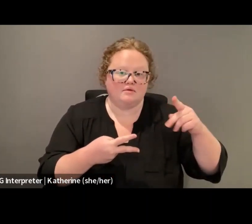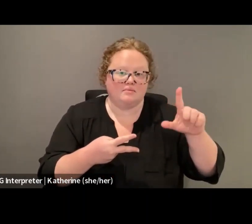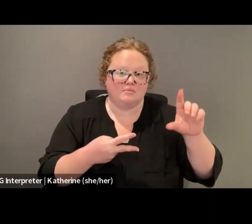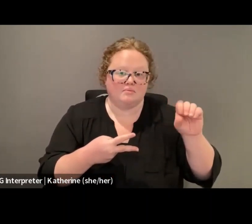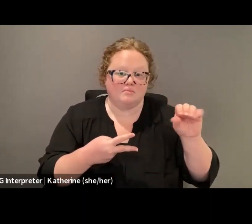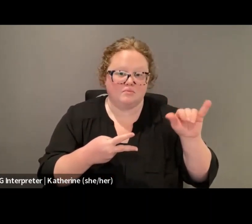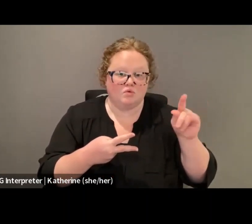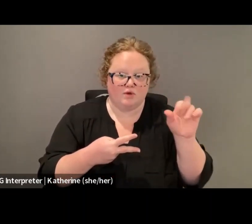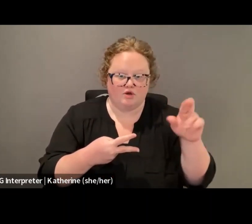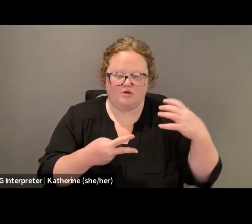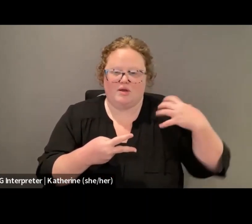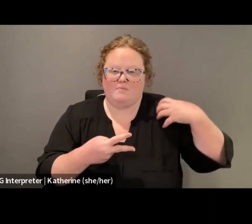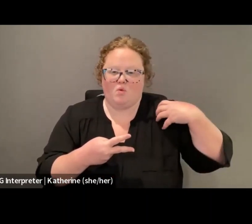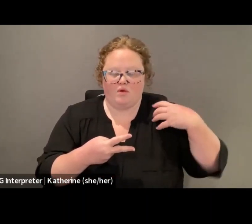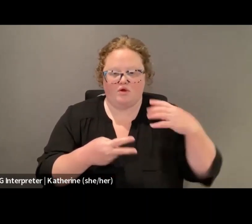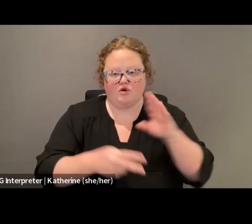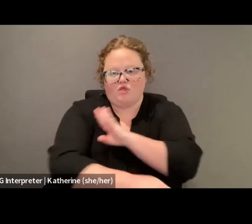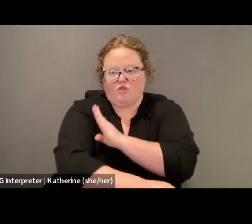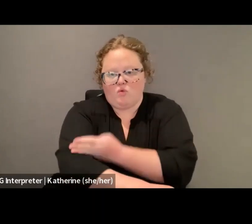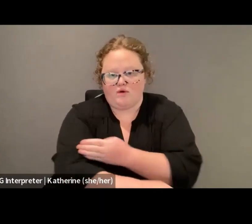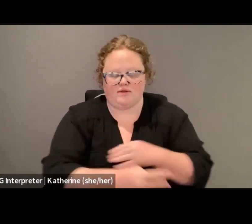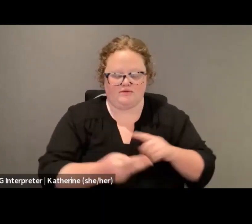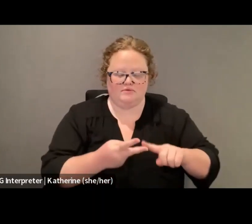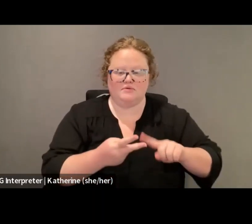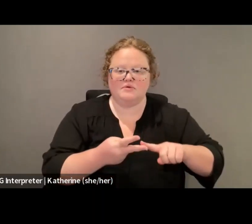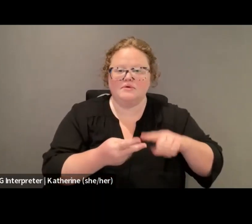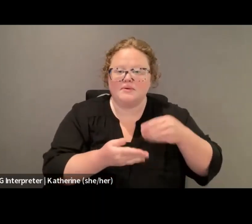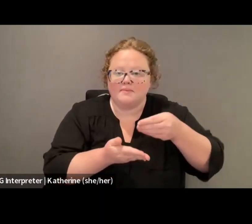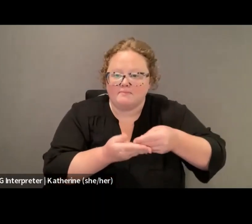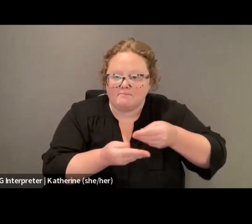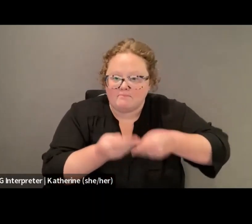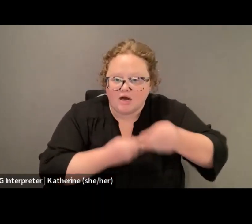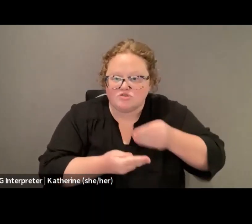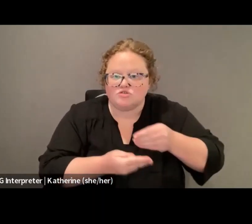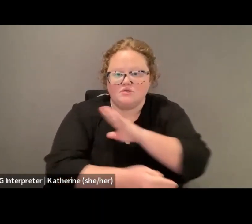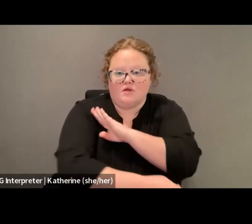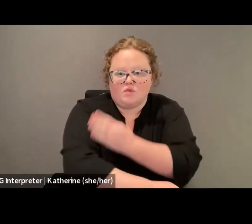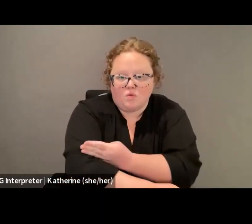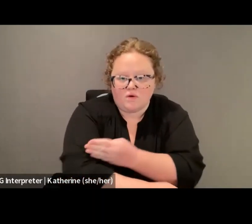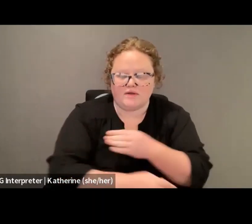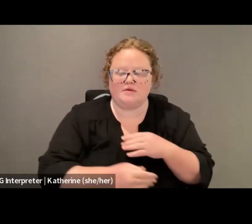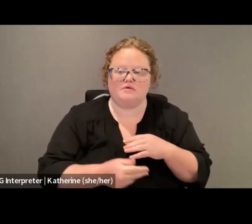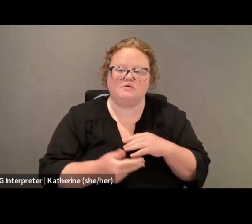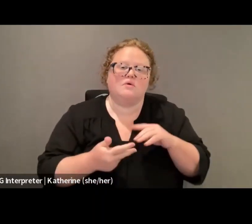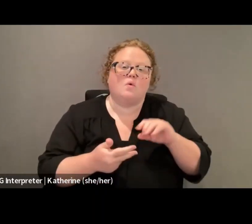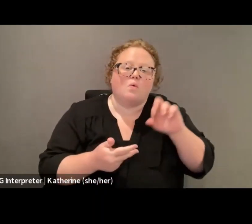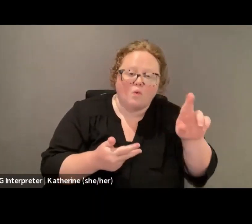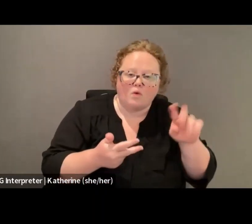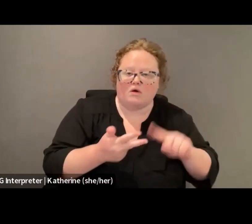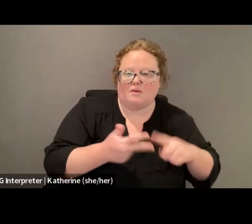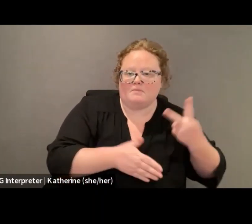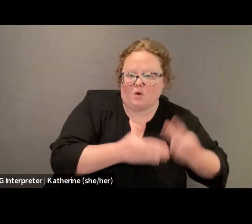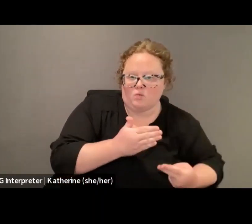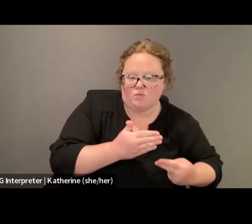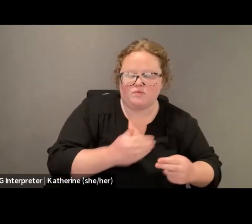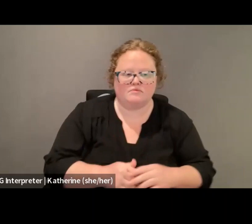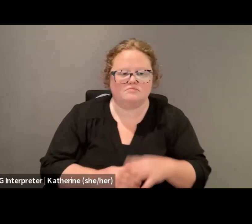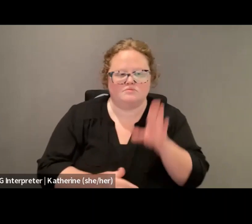or both. And so we'll talk about these in the next slide. So next slide, please.